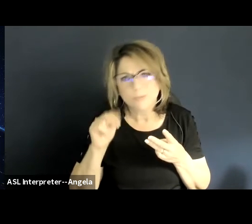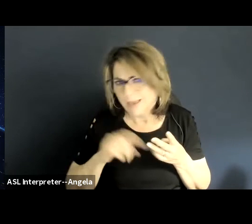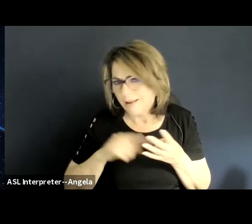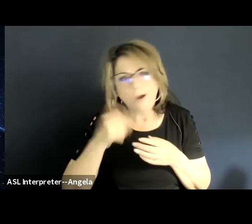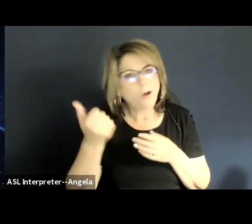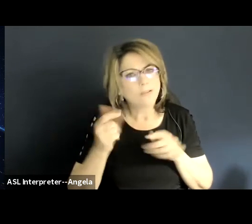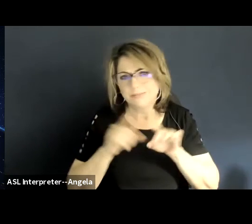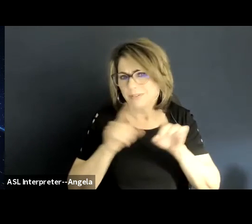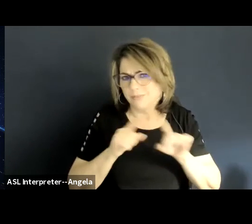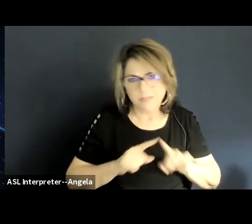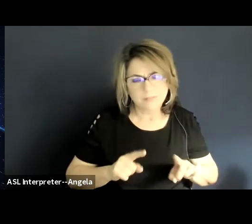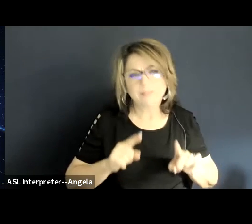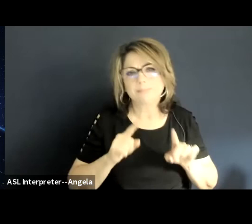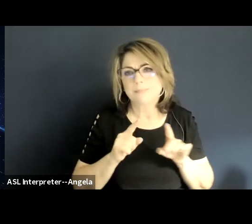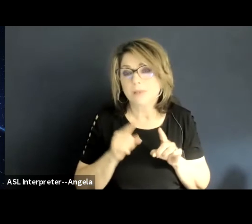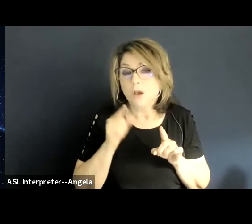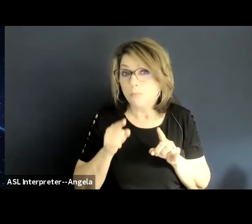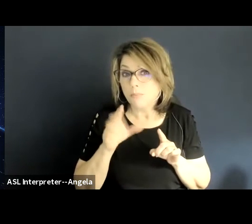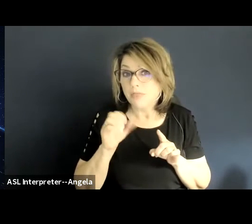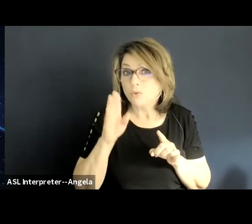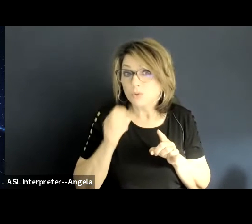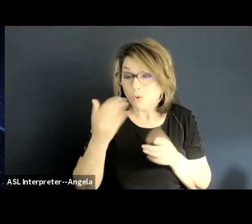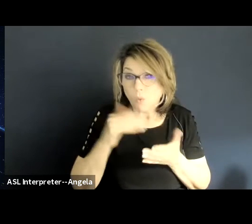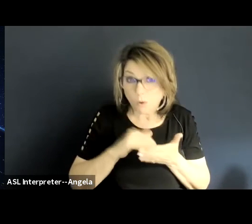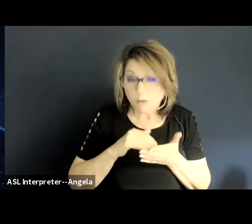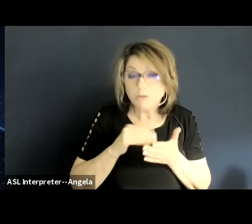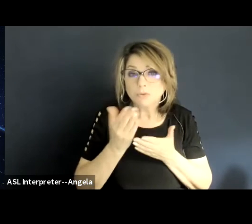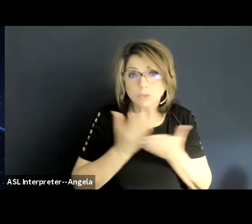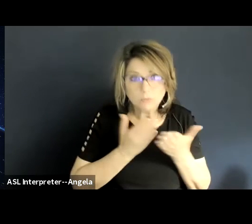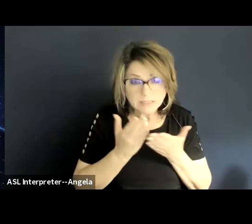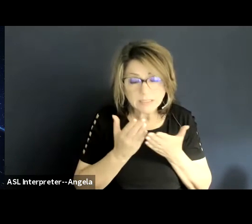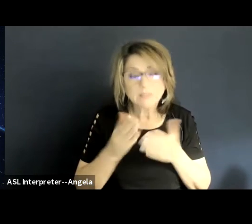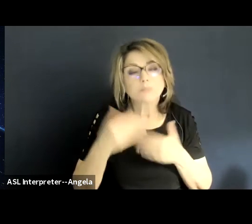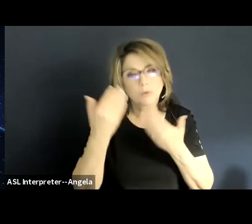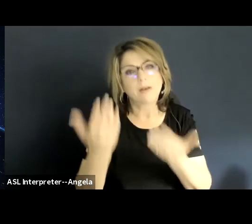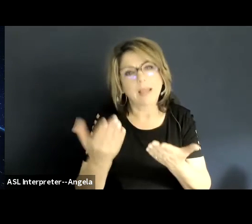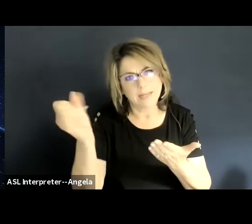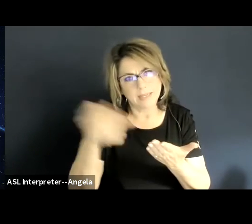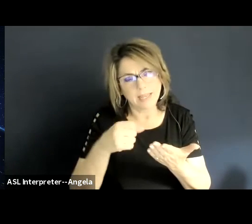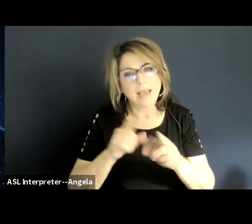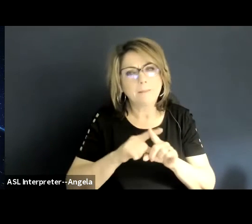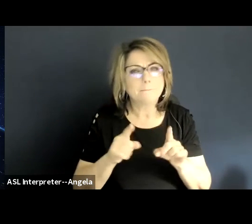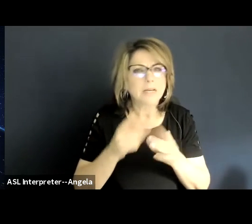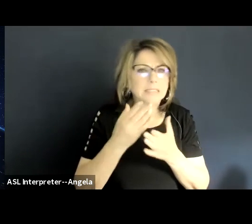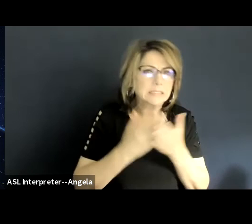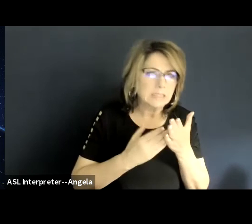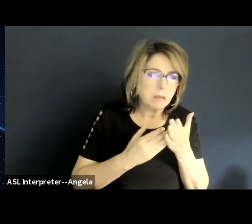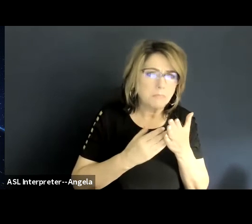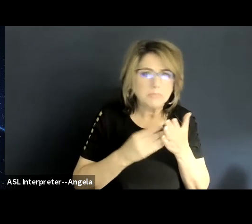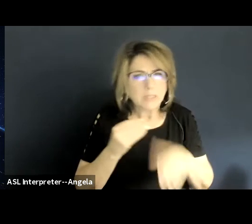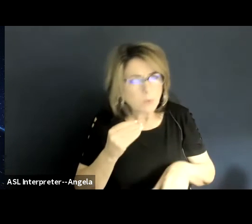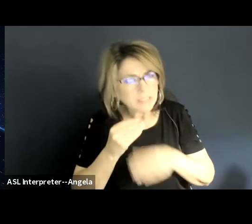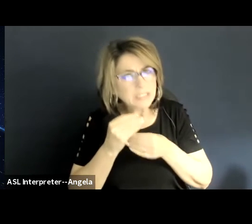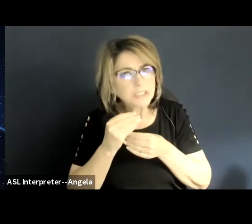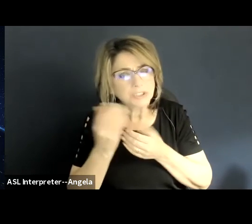else. Those core services are all going to be provided, but there is going to be some ancillary services that